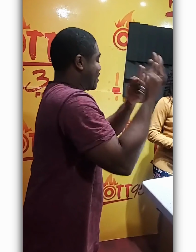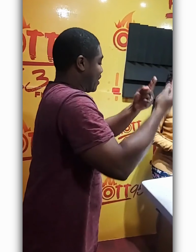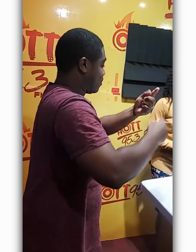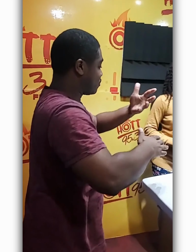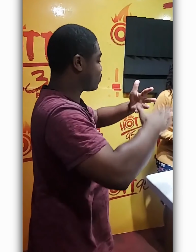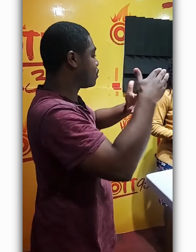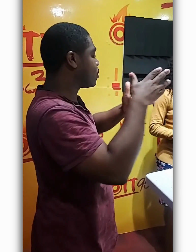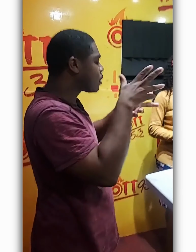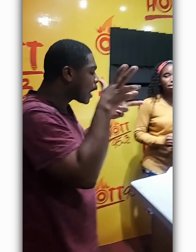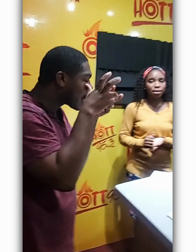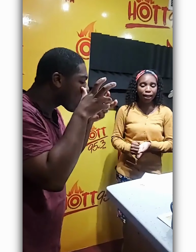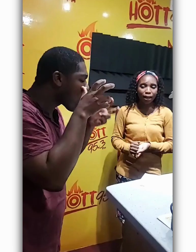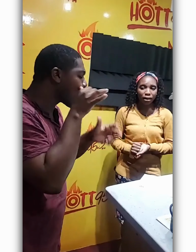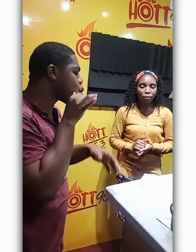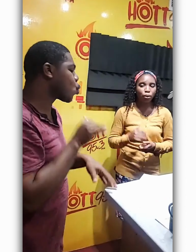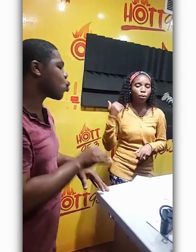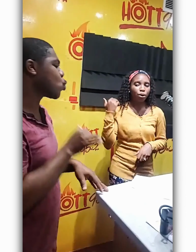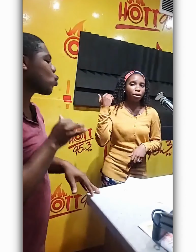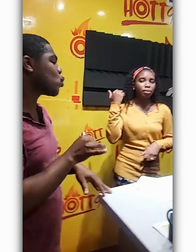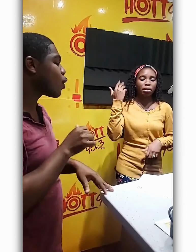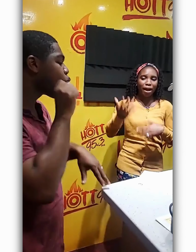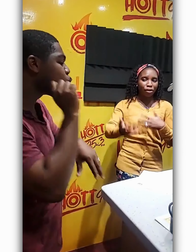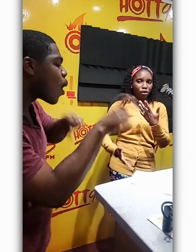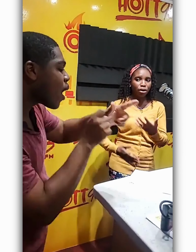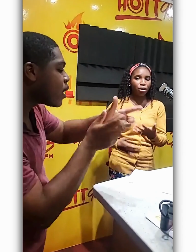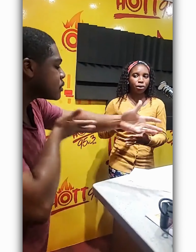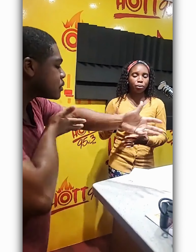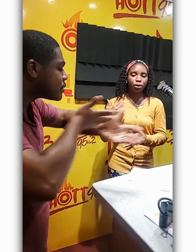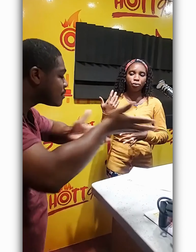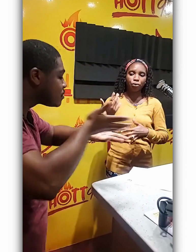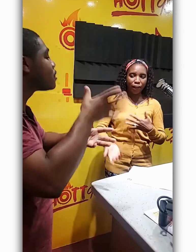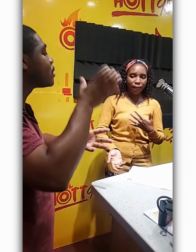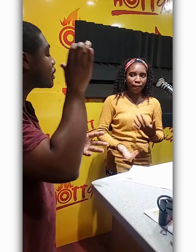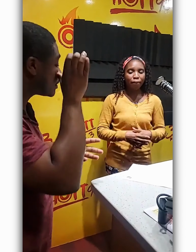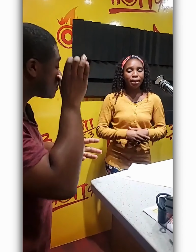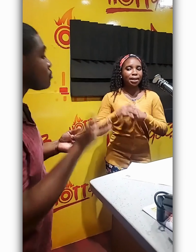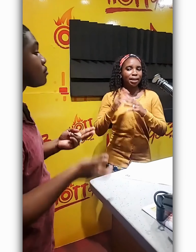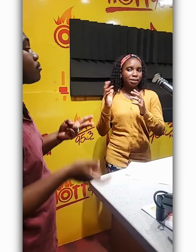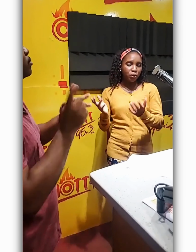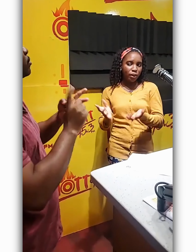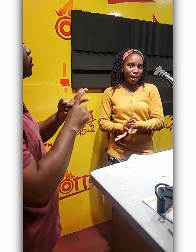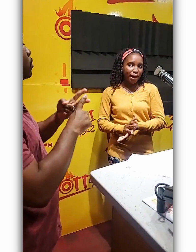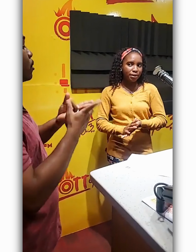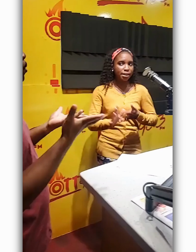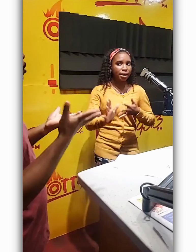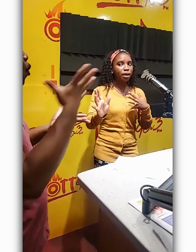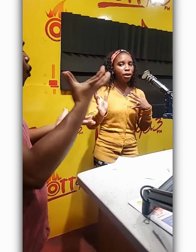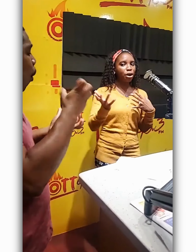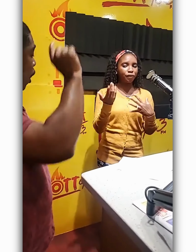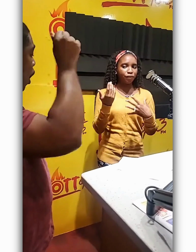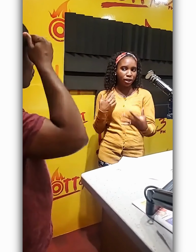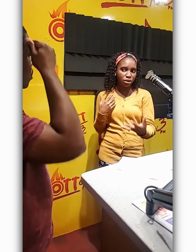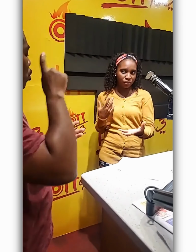tough experiences to tell about their background and how they were growing up. Listen to what they have to say, converse with